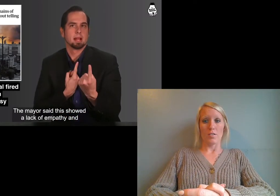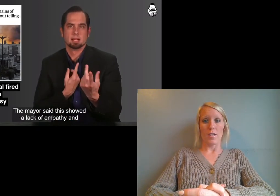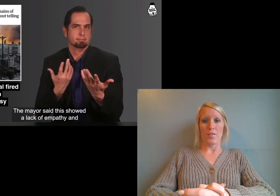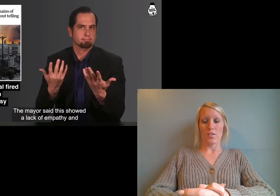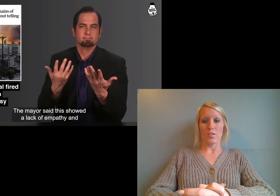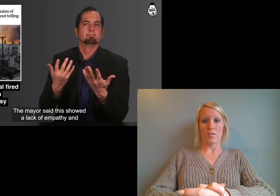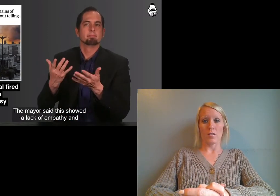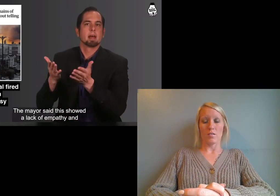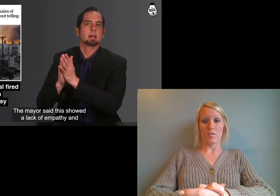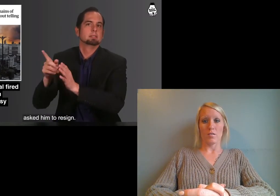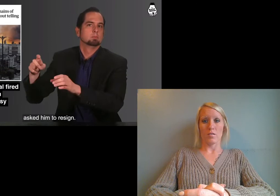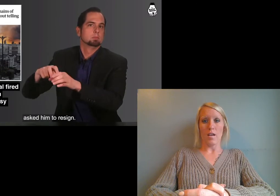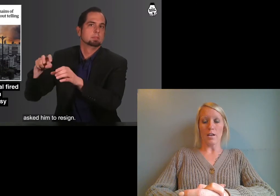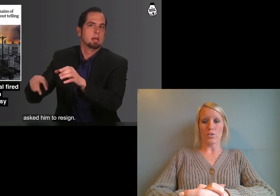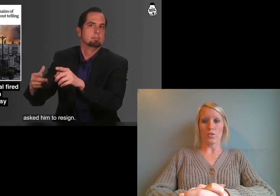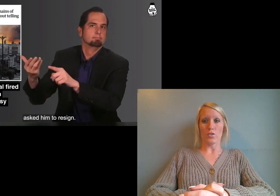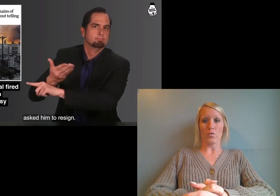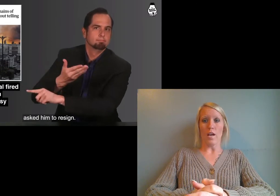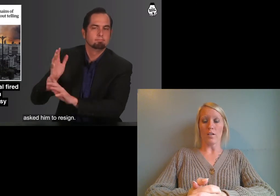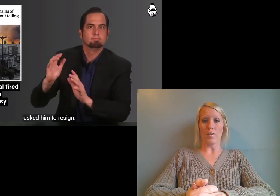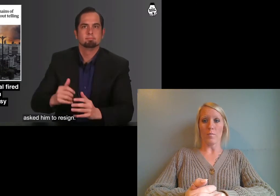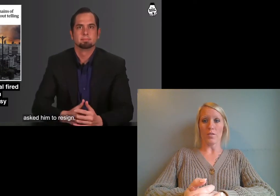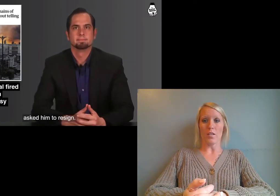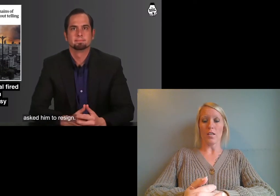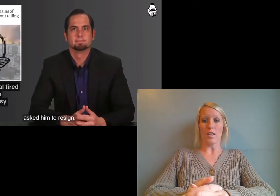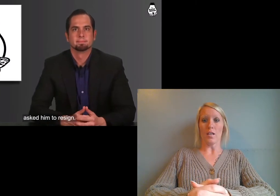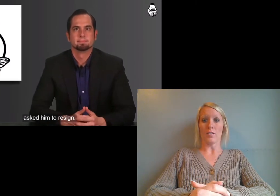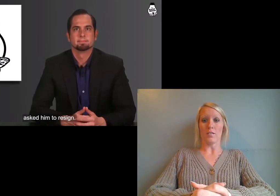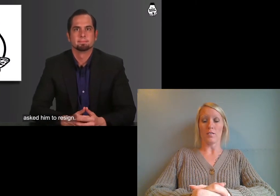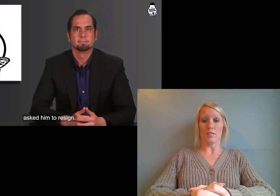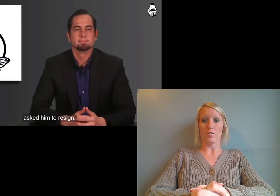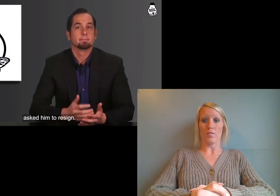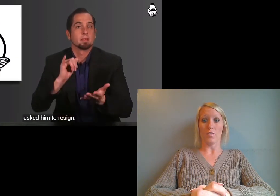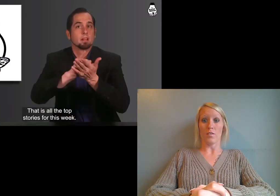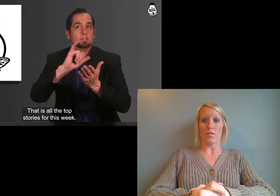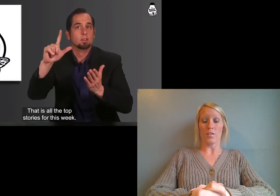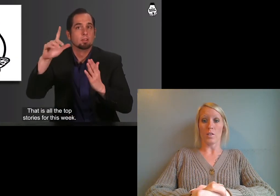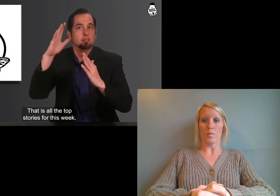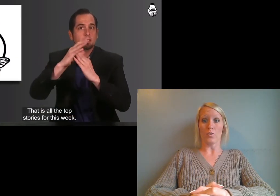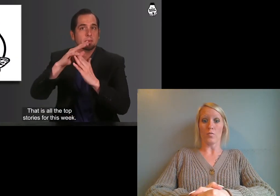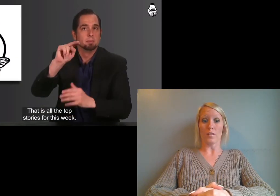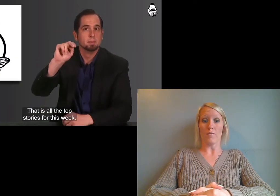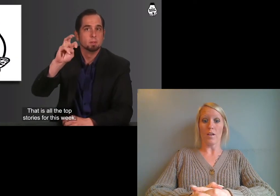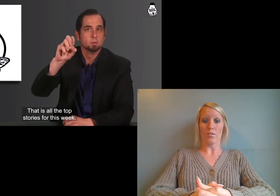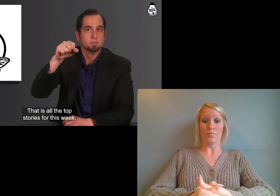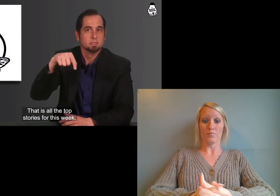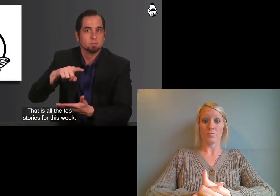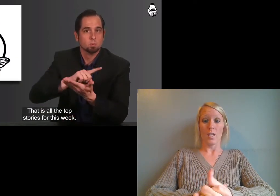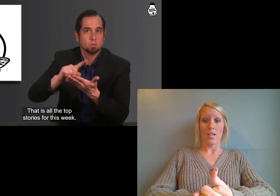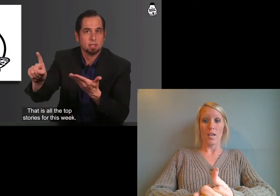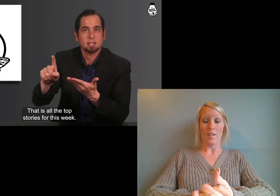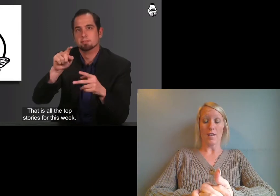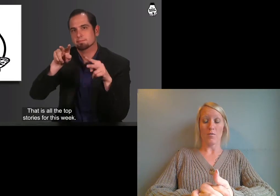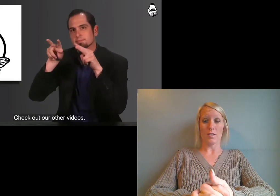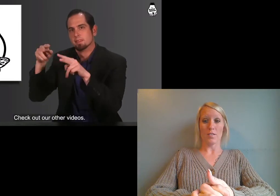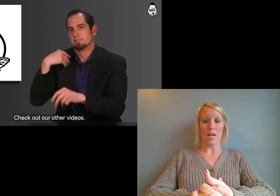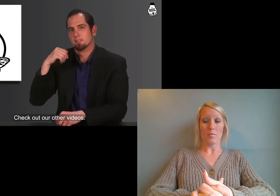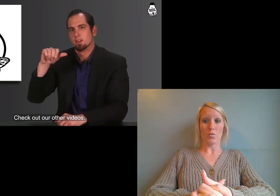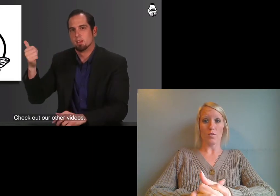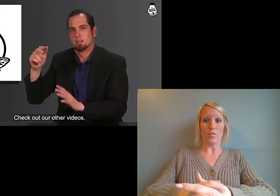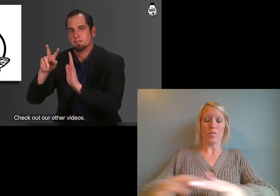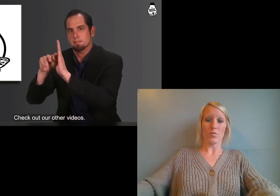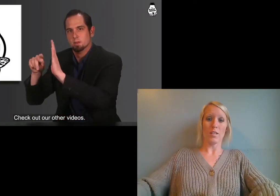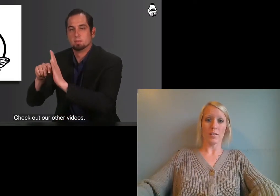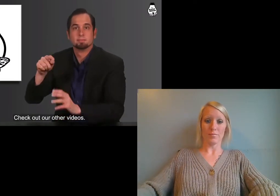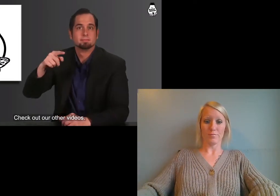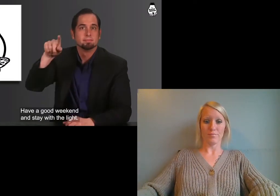The mayor said this action showed lack of empathy, and the commissioner was then fired. And that was the top